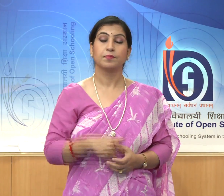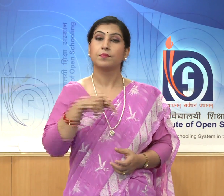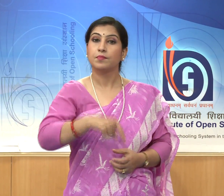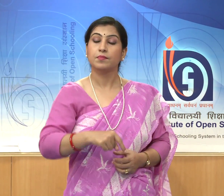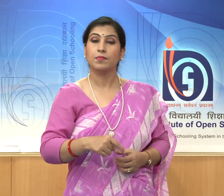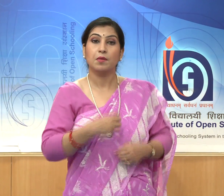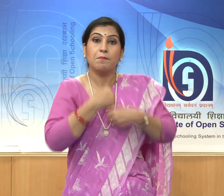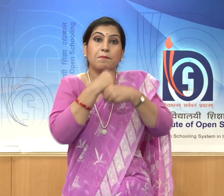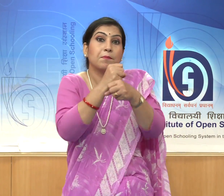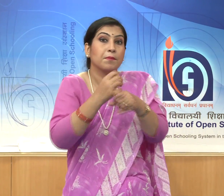is composed